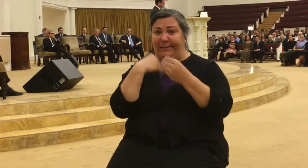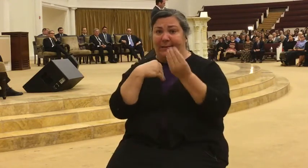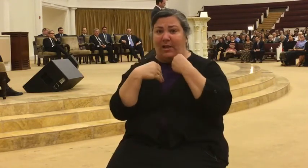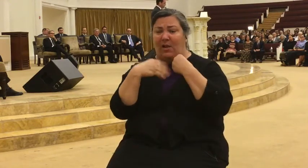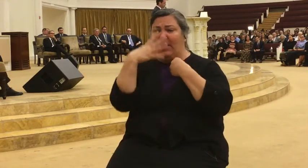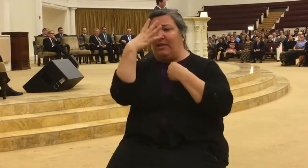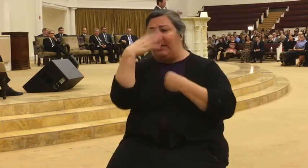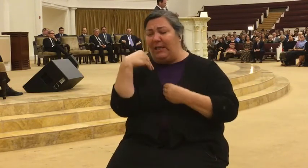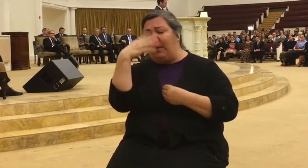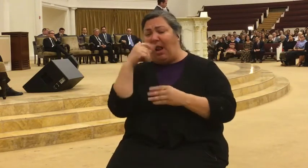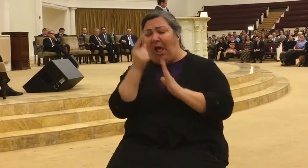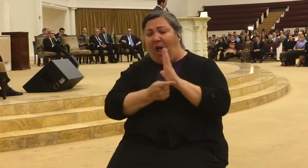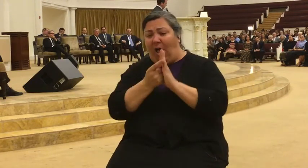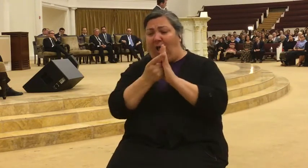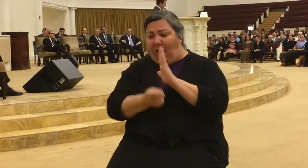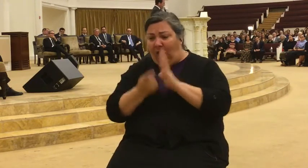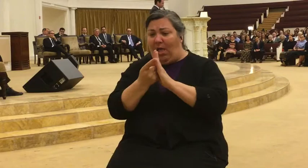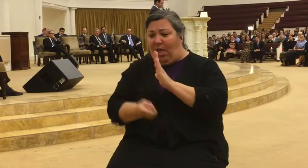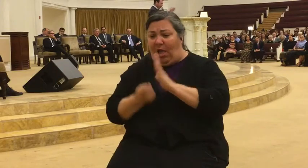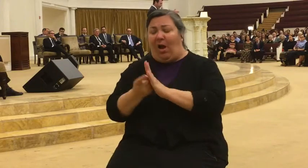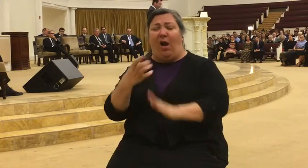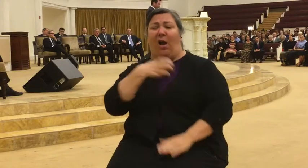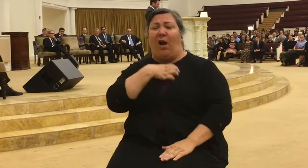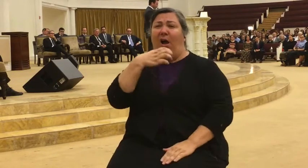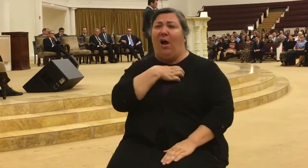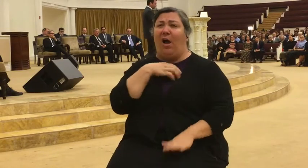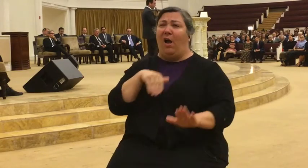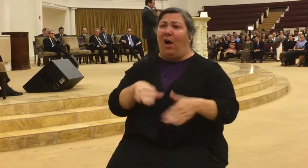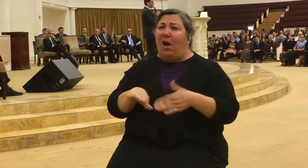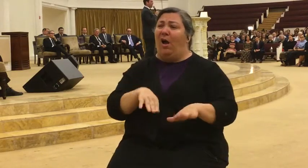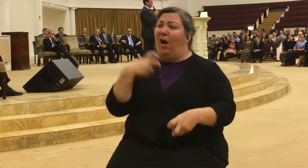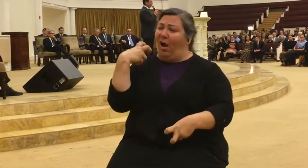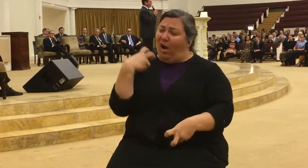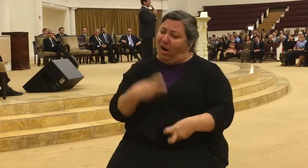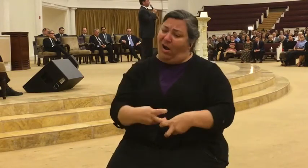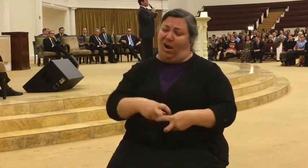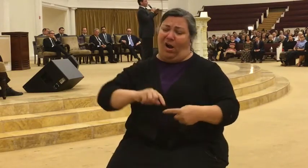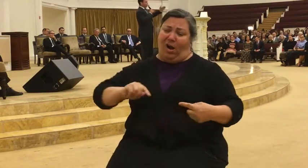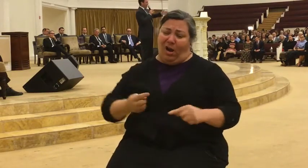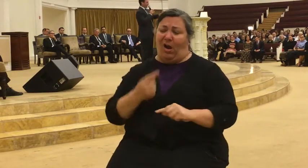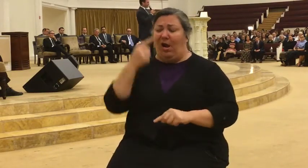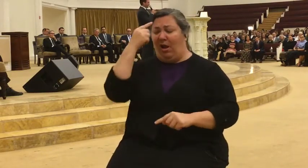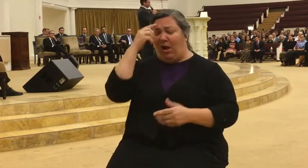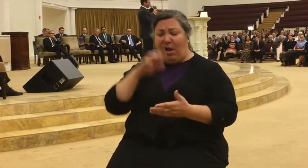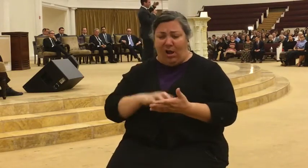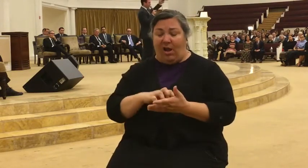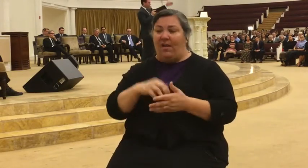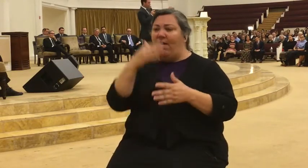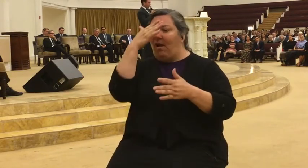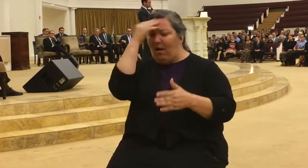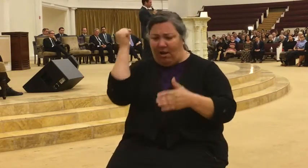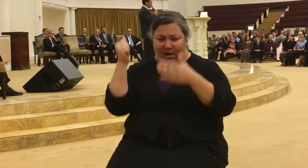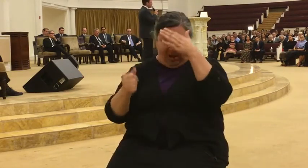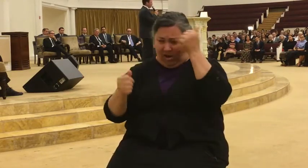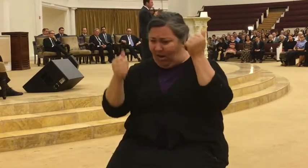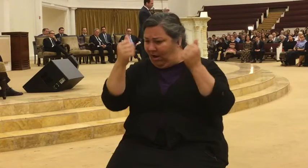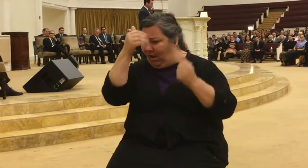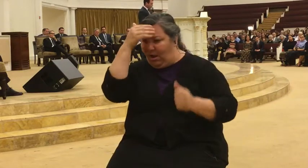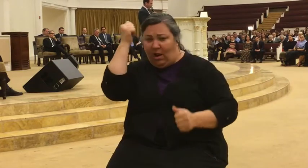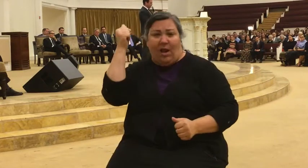and complained of how painful it was to walk. His body weakened, and so did his mind. He forgot facts, then he forgot familiar things